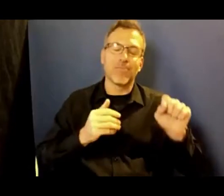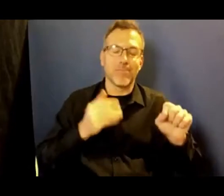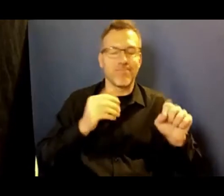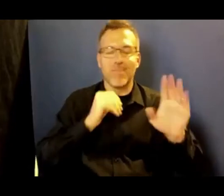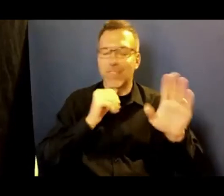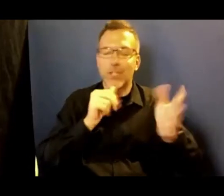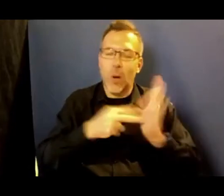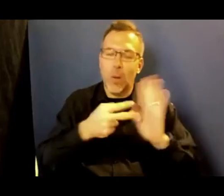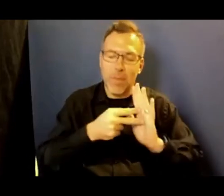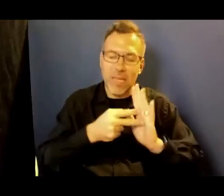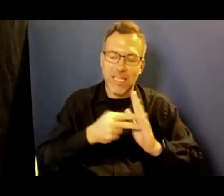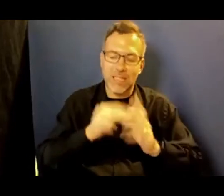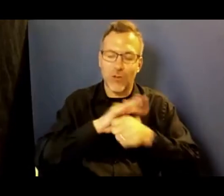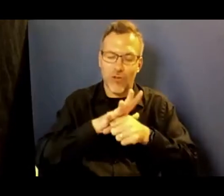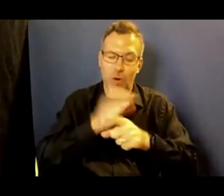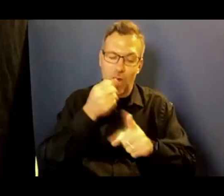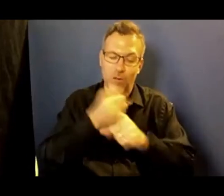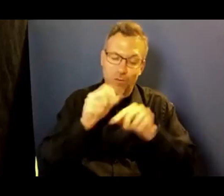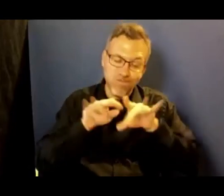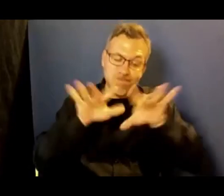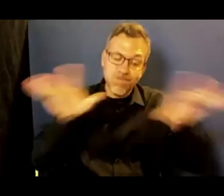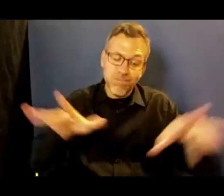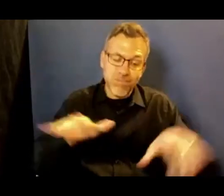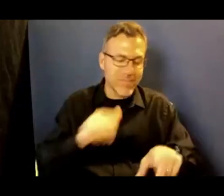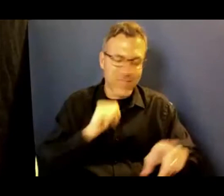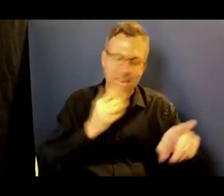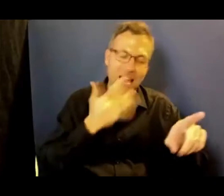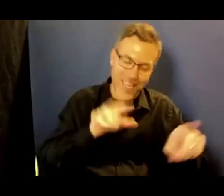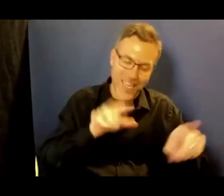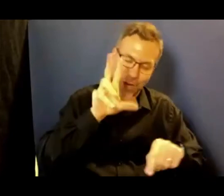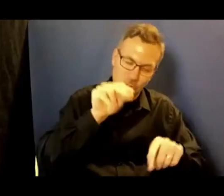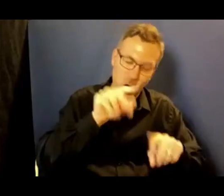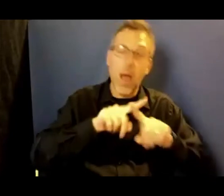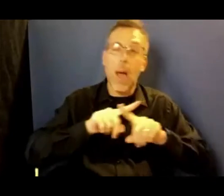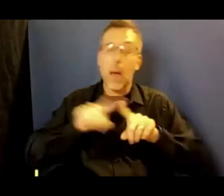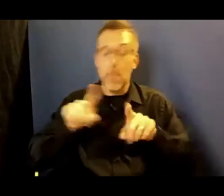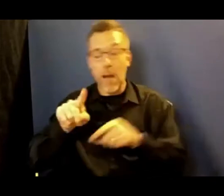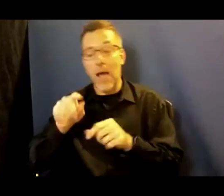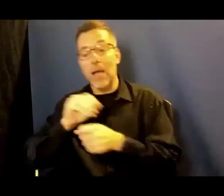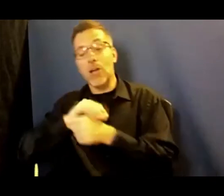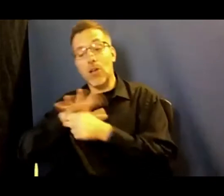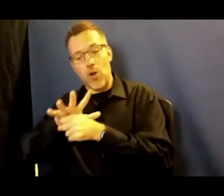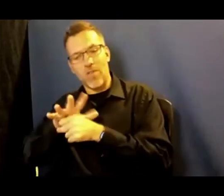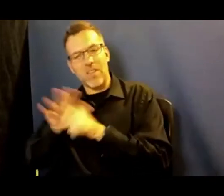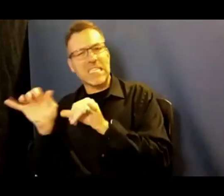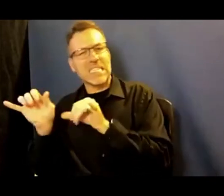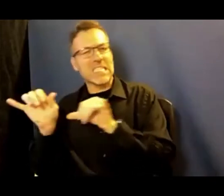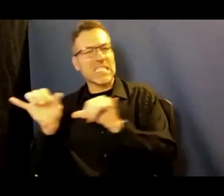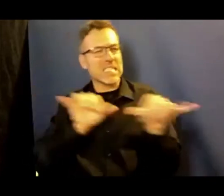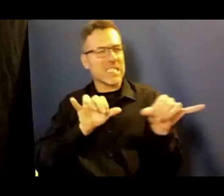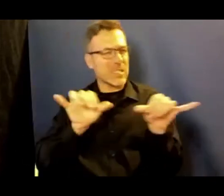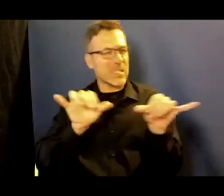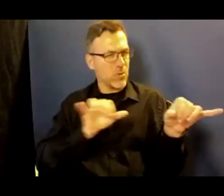that the pandemic that came was similar to the virus that we had seen in 2003.